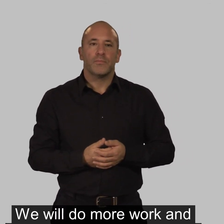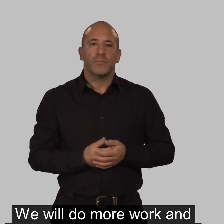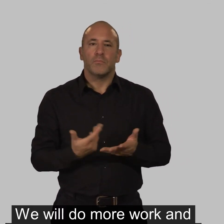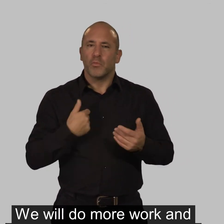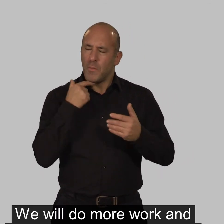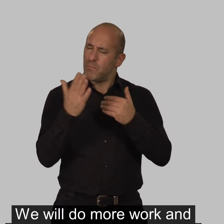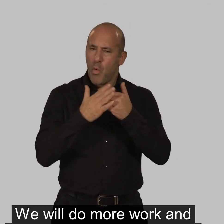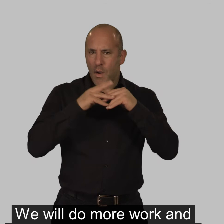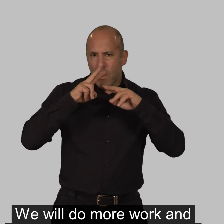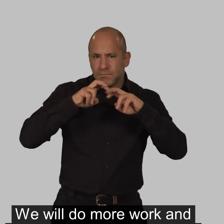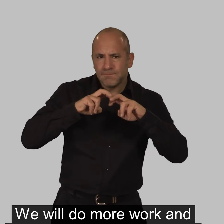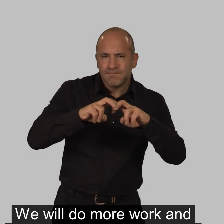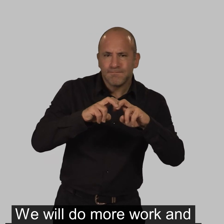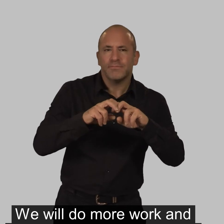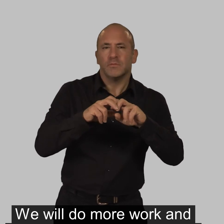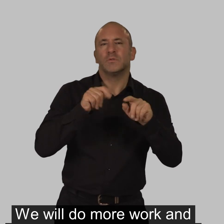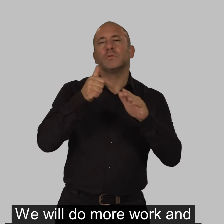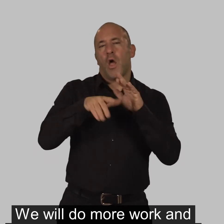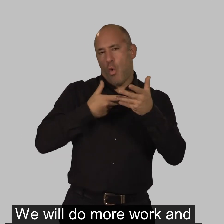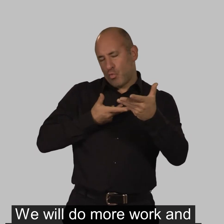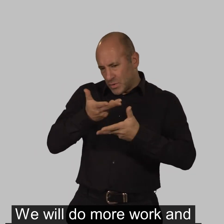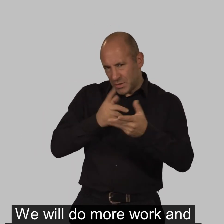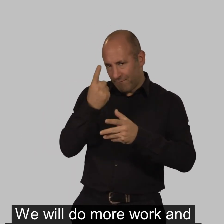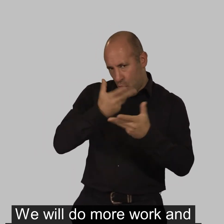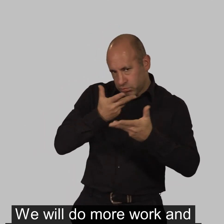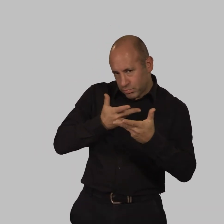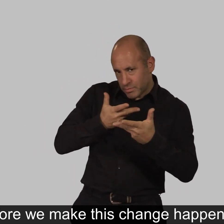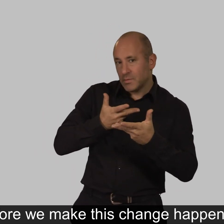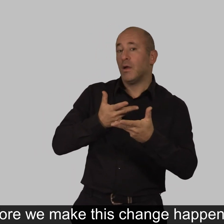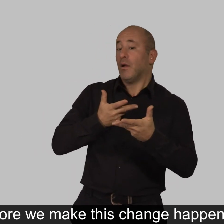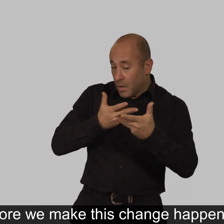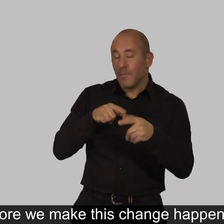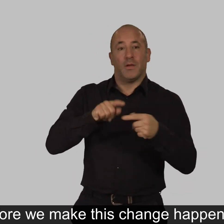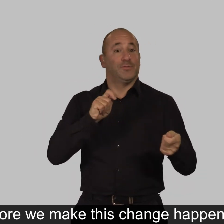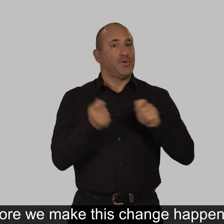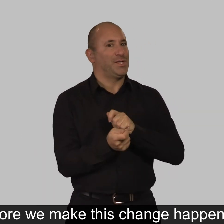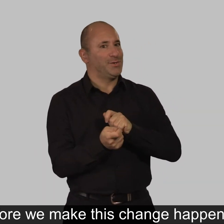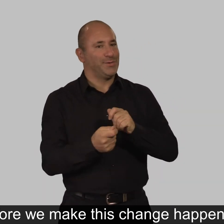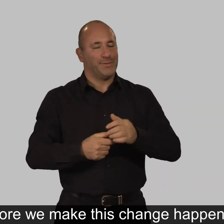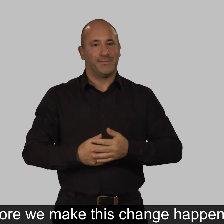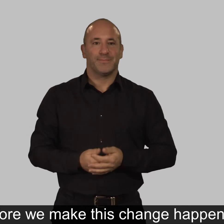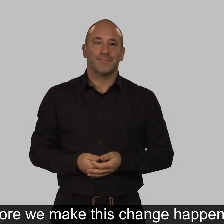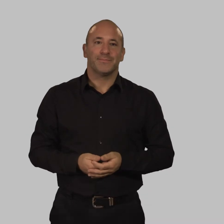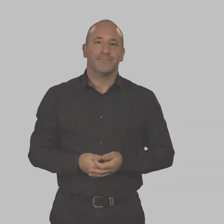We will do more work and bring forward a consultation before we make this change happen.